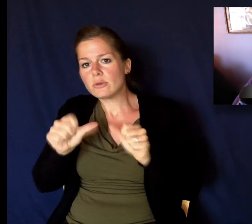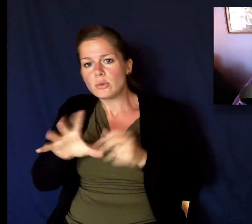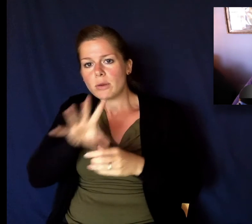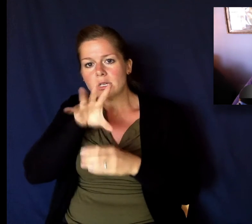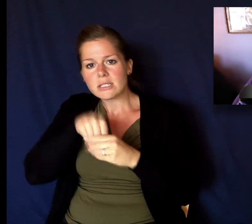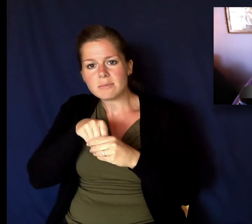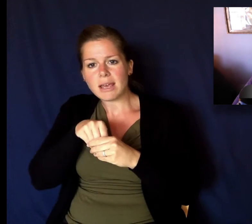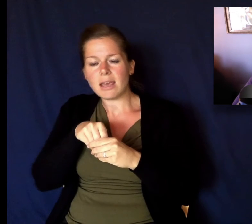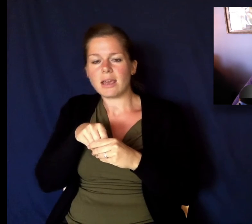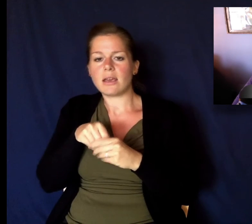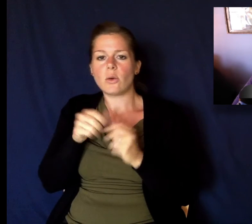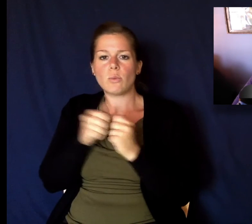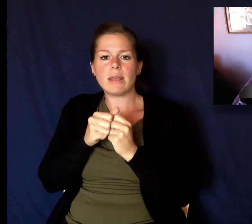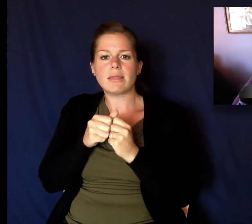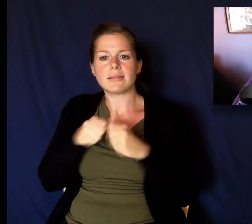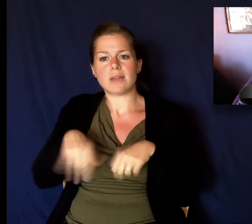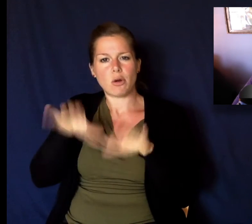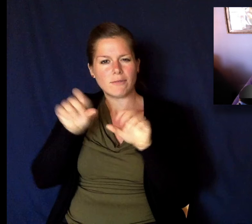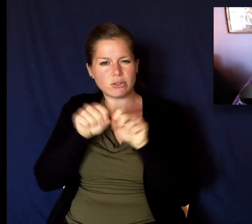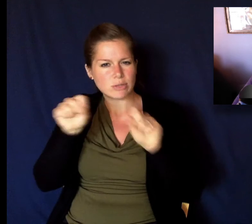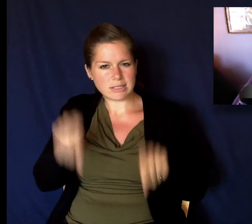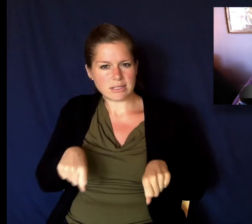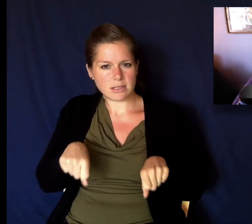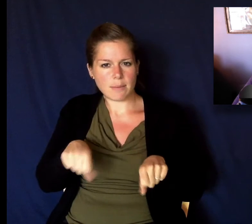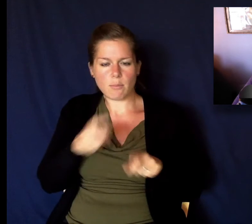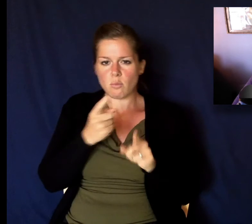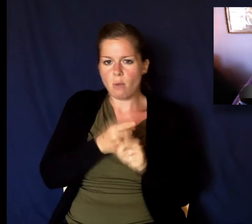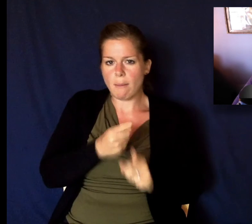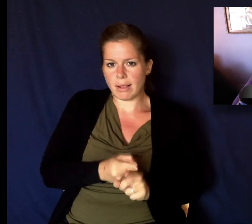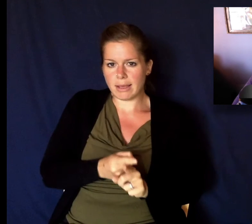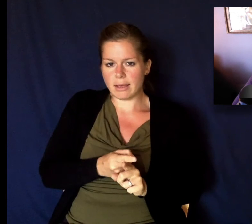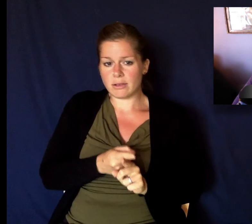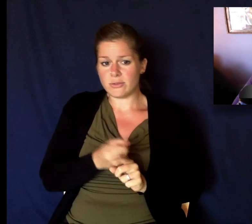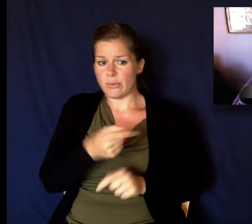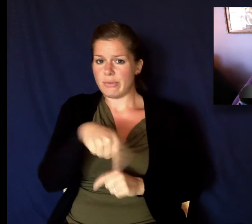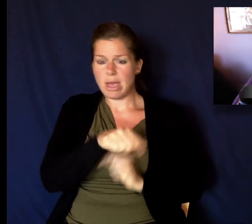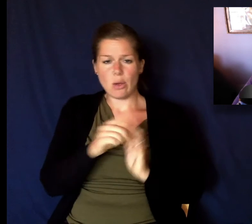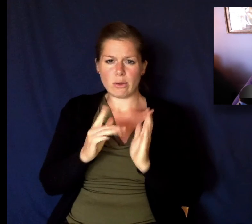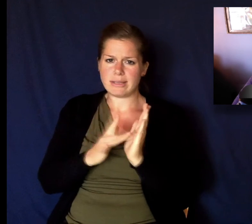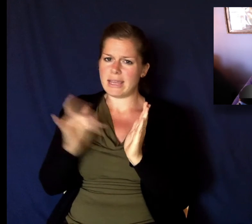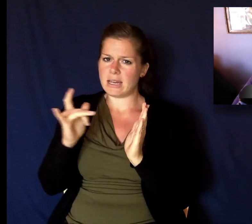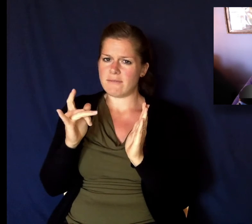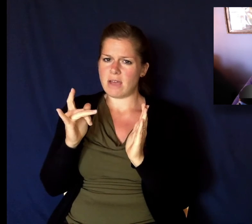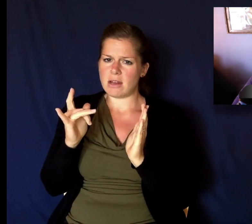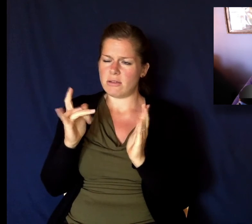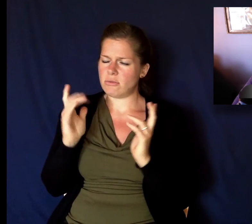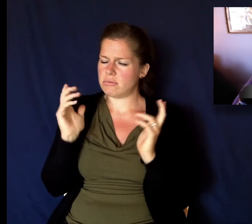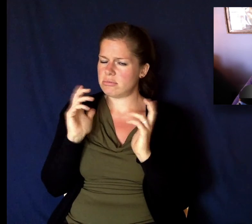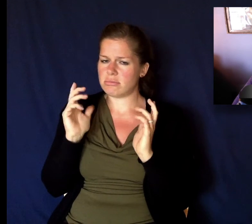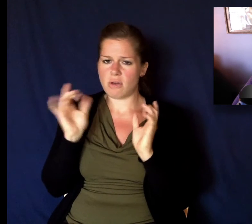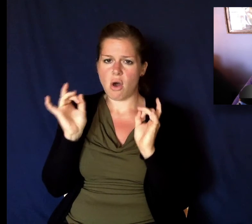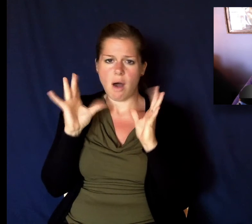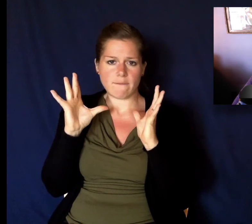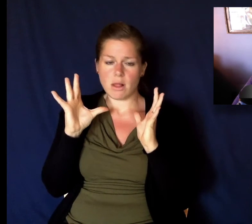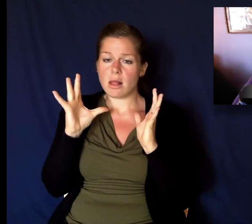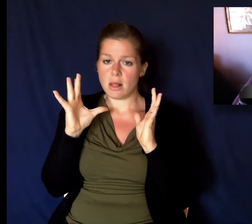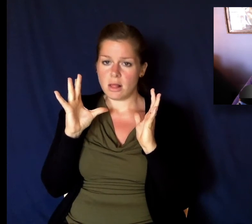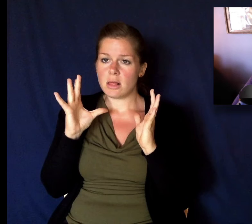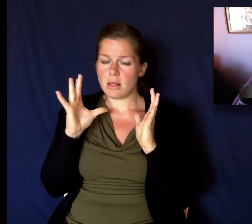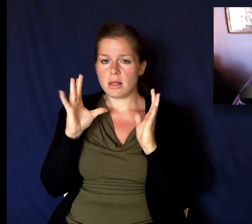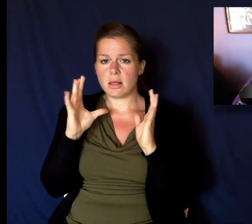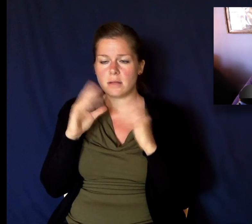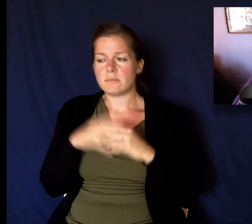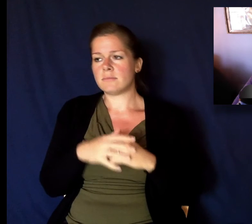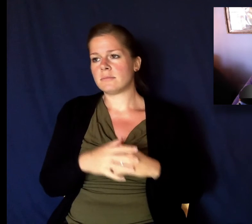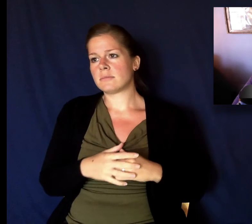were caught up in with the sacrificial system at the temple. They were absolutely taking